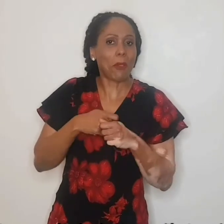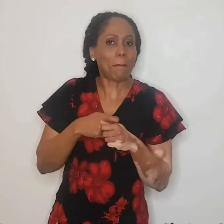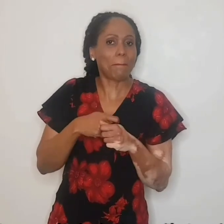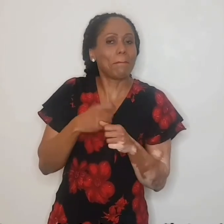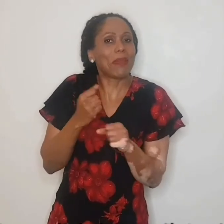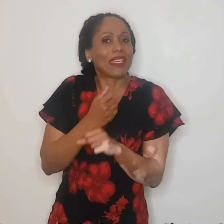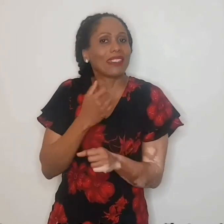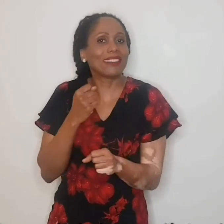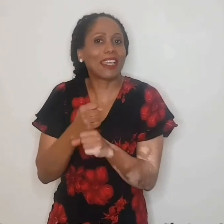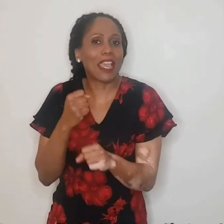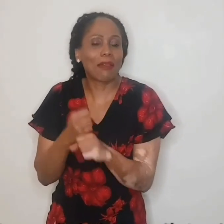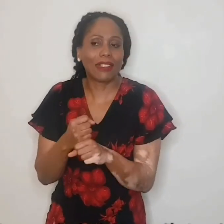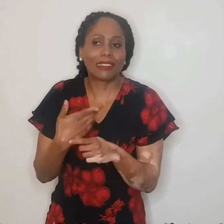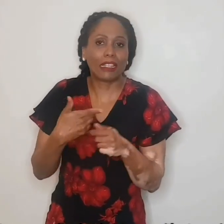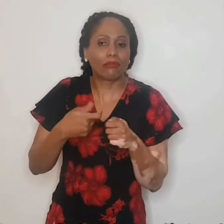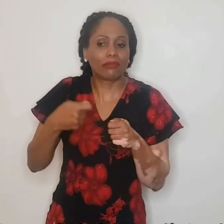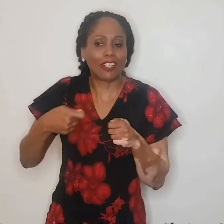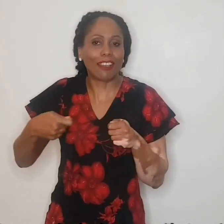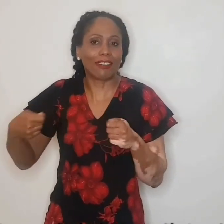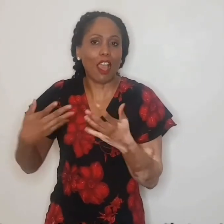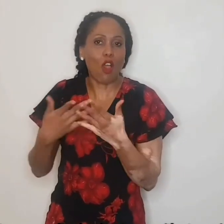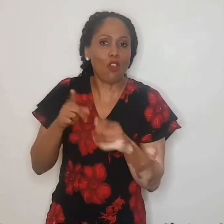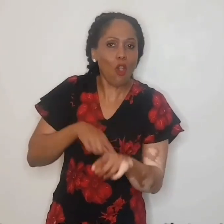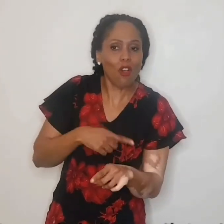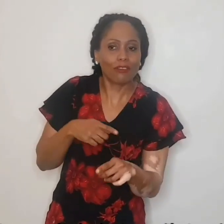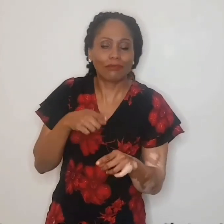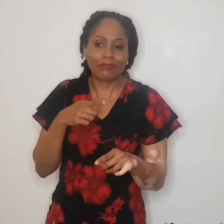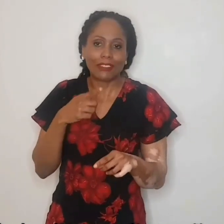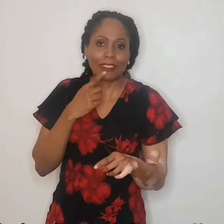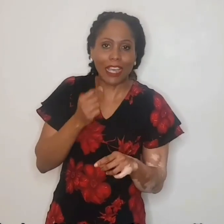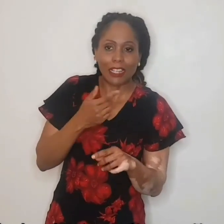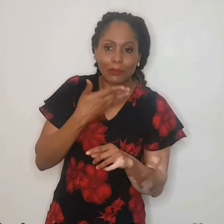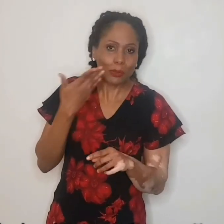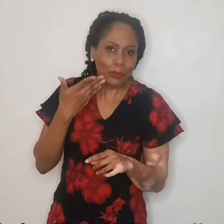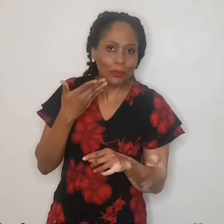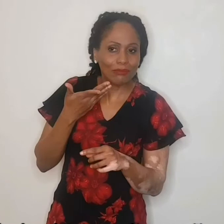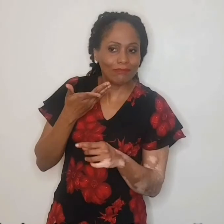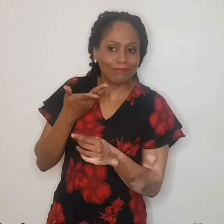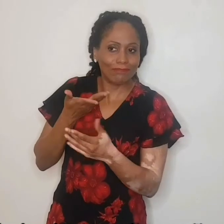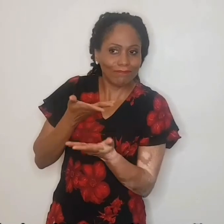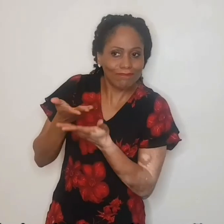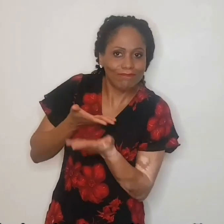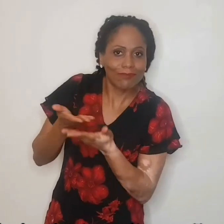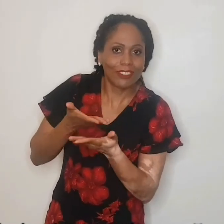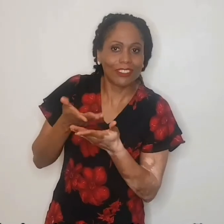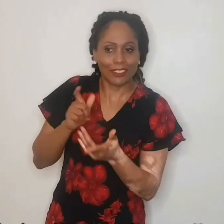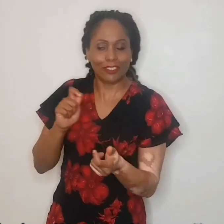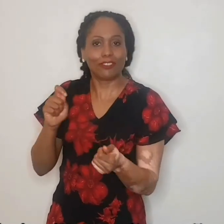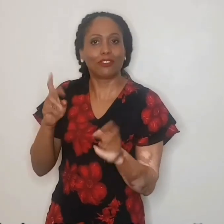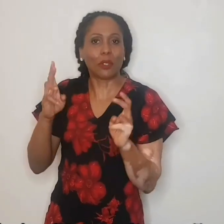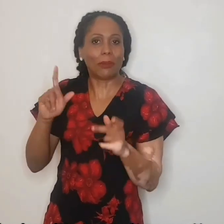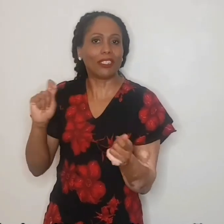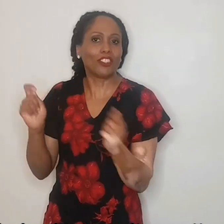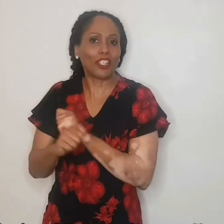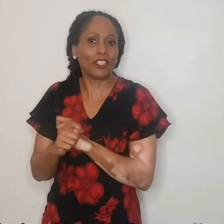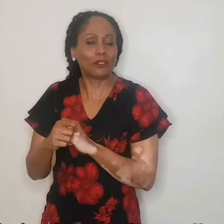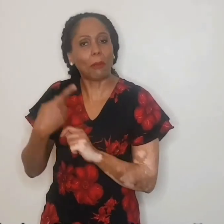game and see how long I can go without engaging and then change the topic to something more positive.